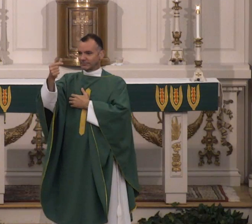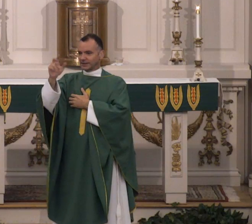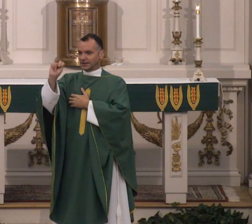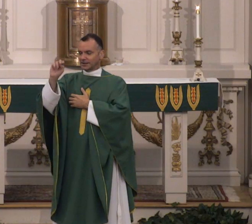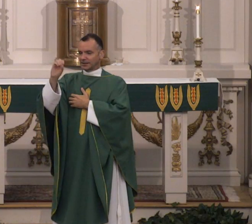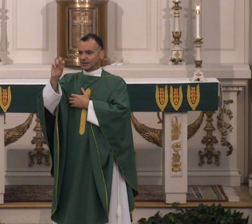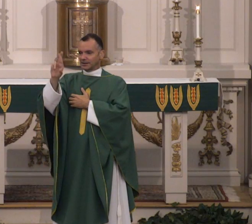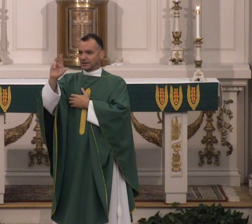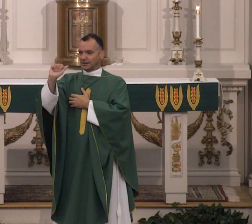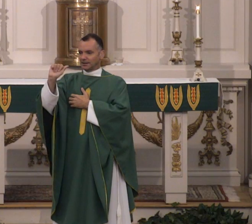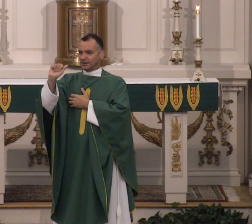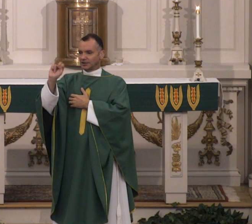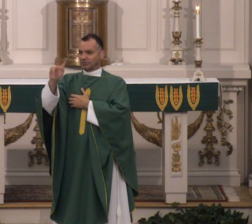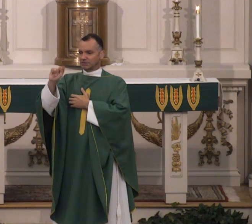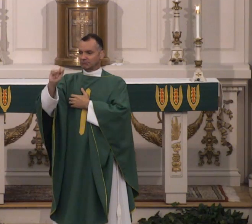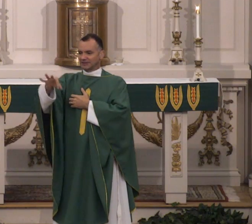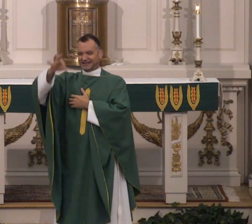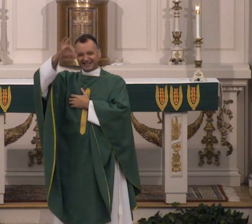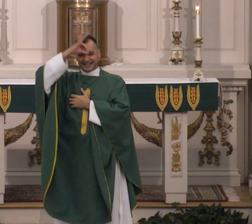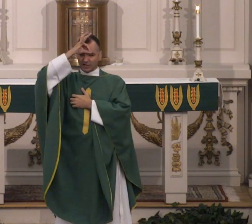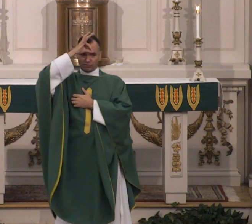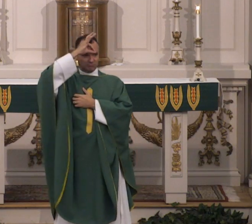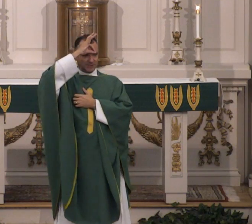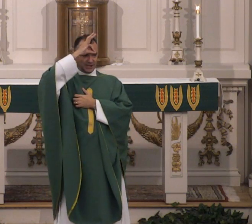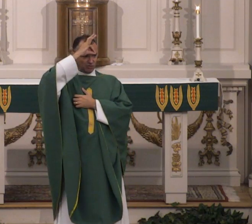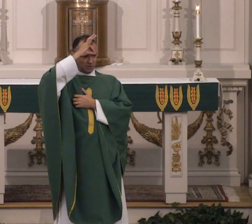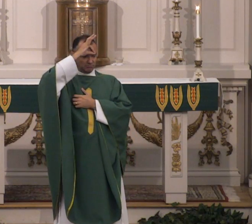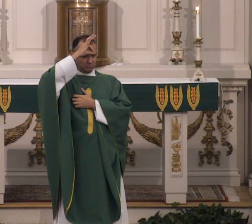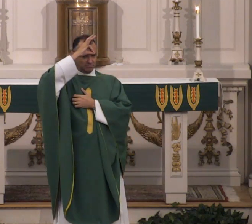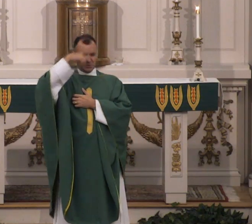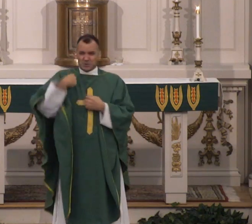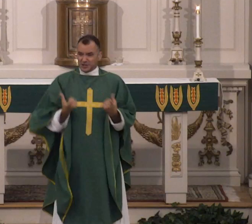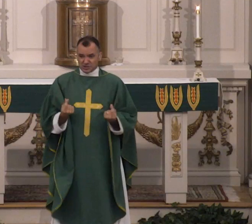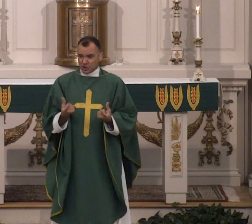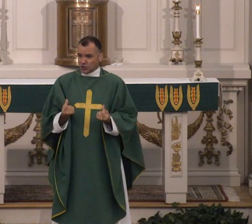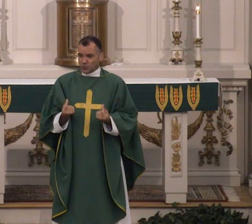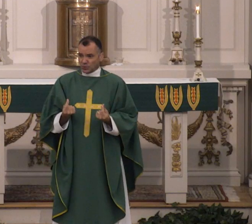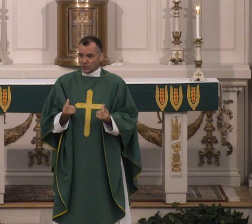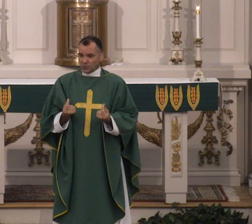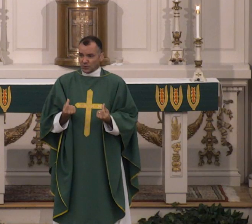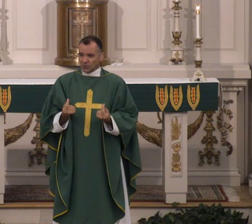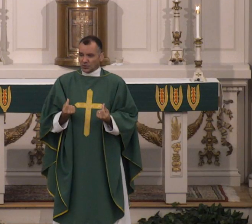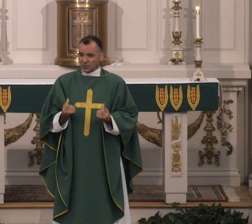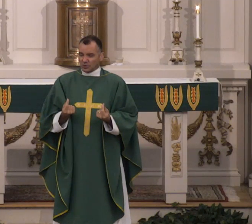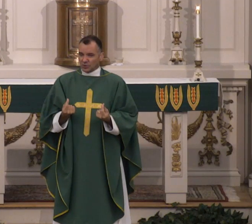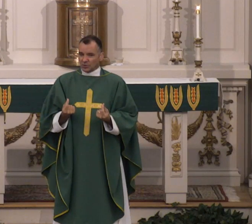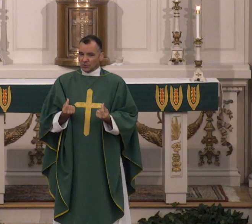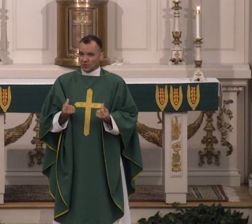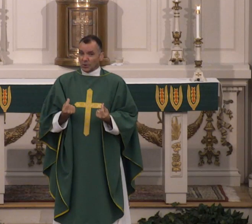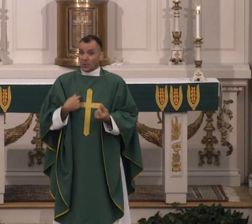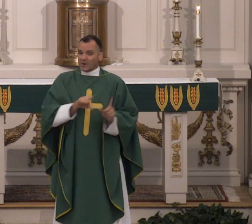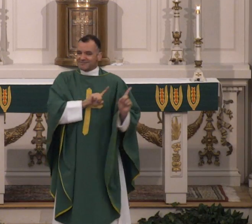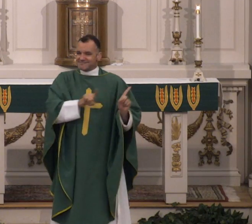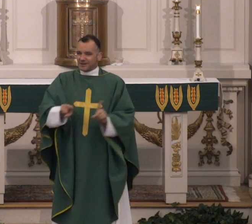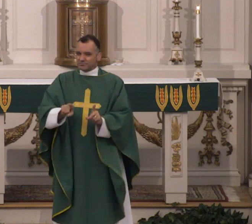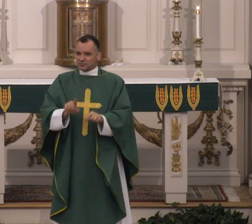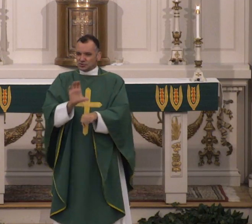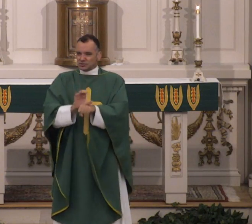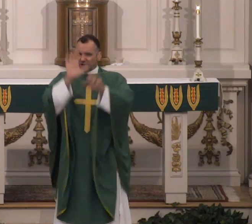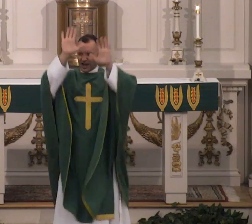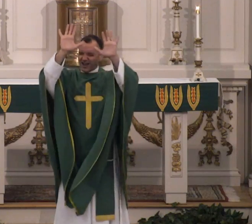And people make us feel that way. But those people are ignorant. In the face of that